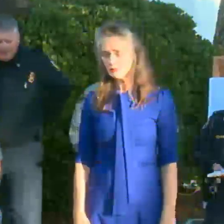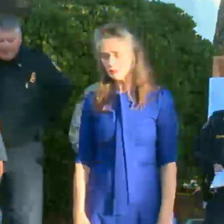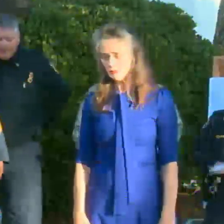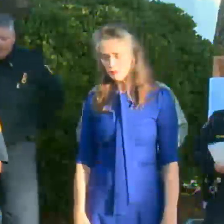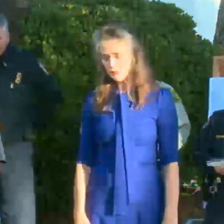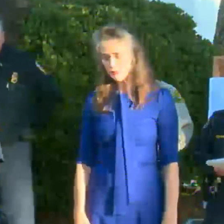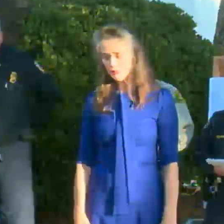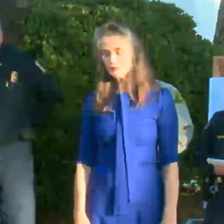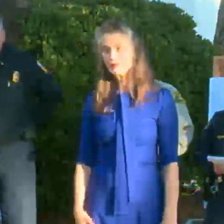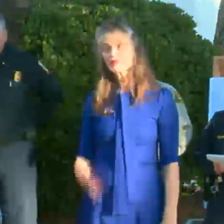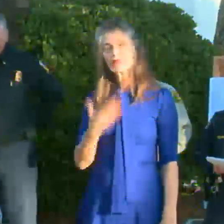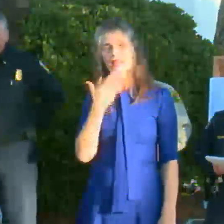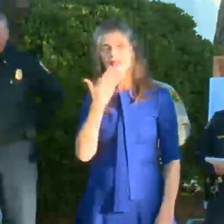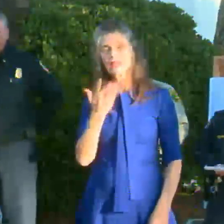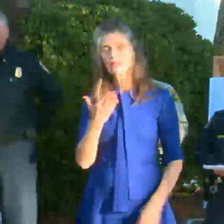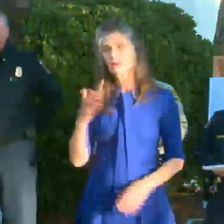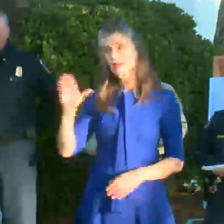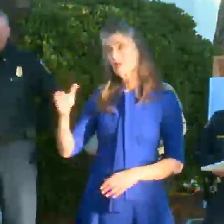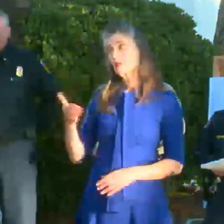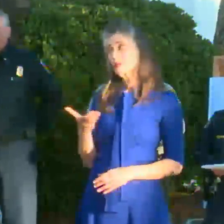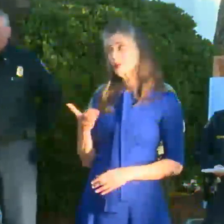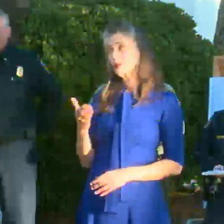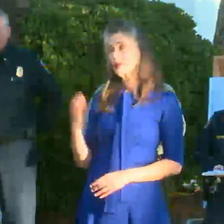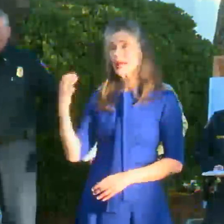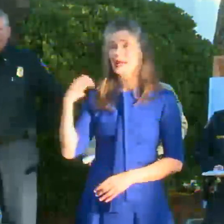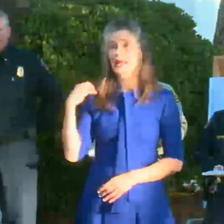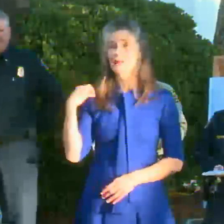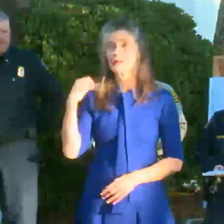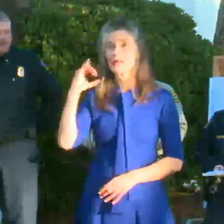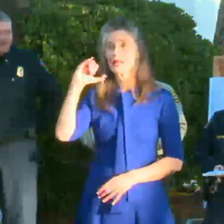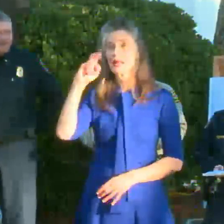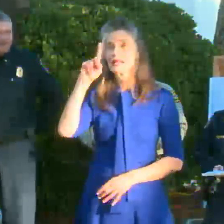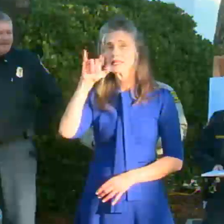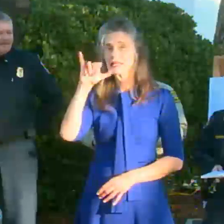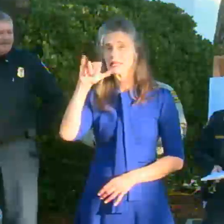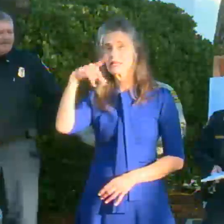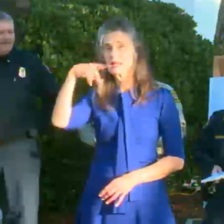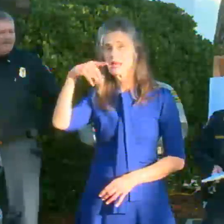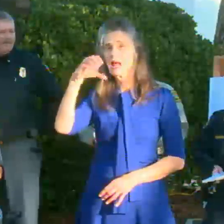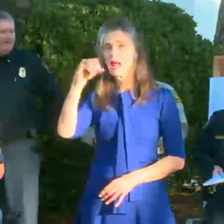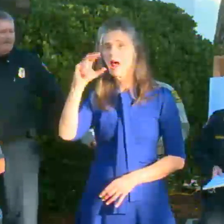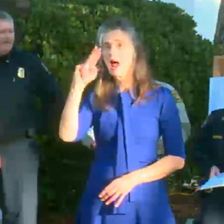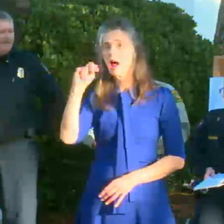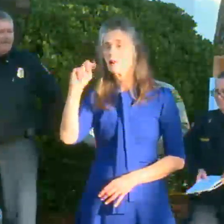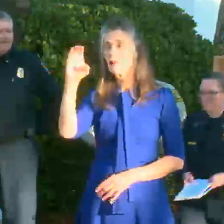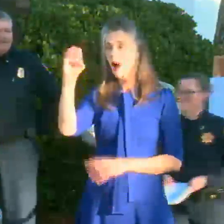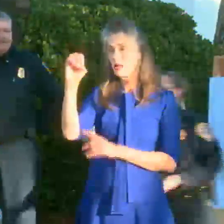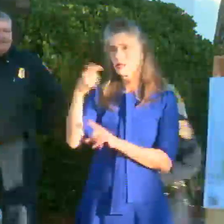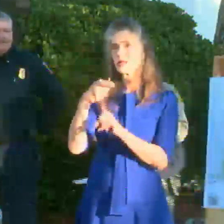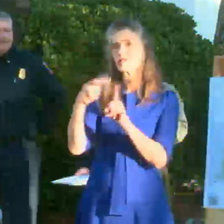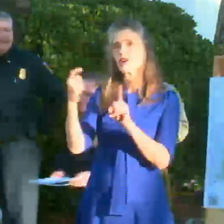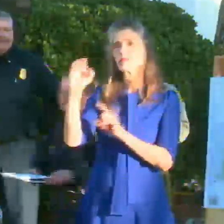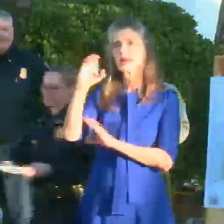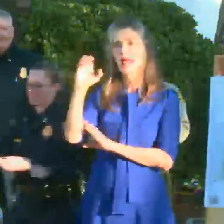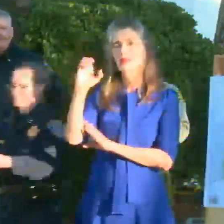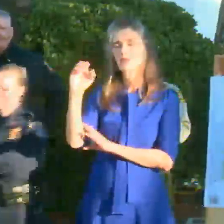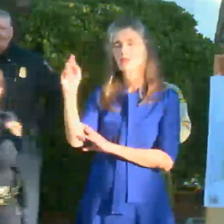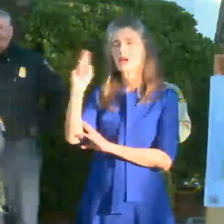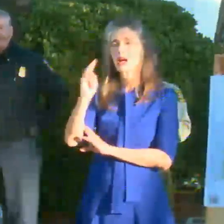Thank you, Sheriff. I'd like to introduce Captain Cindy Ponts from the California Highway Patrol.